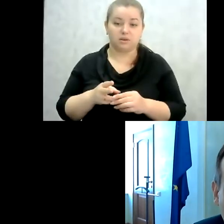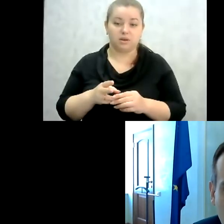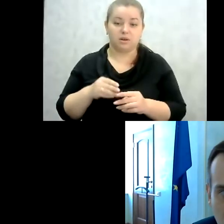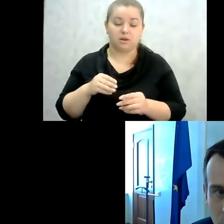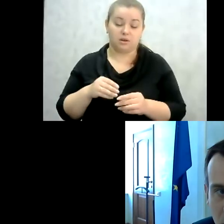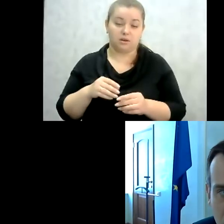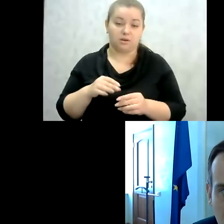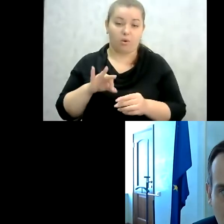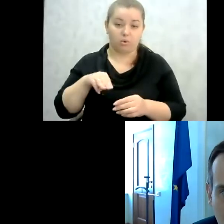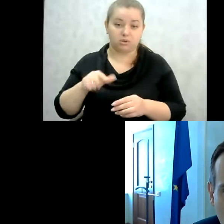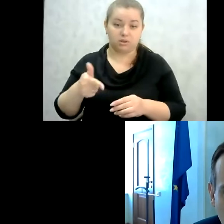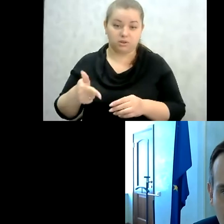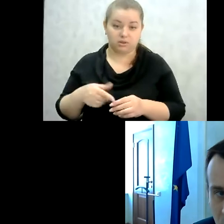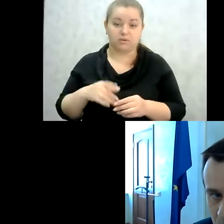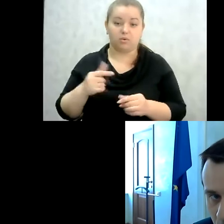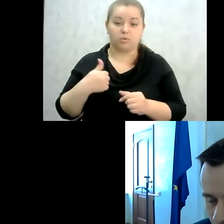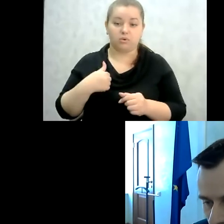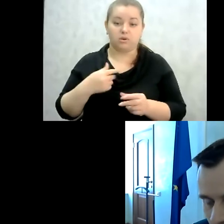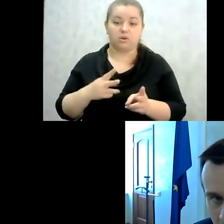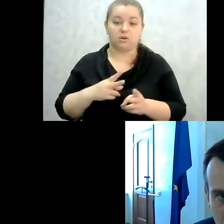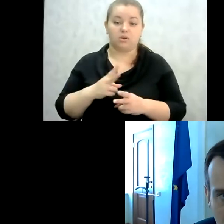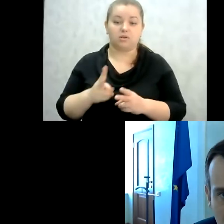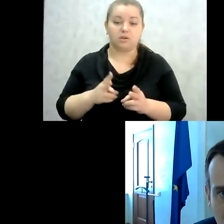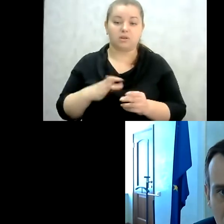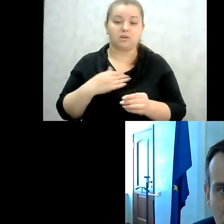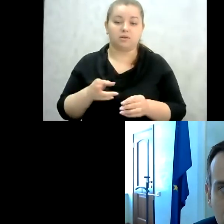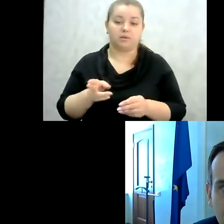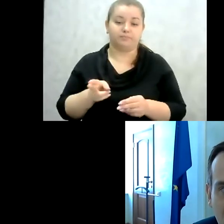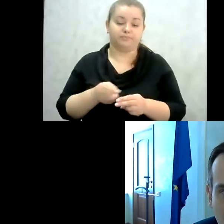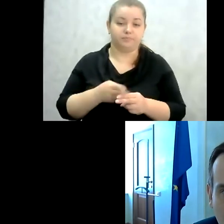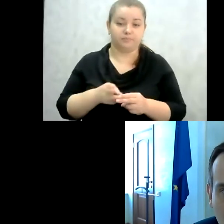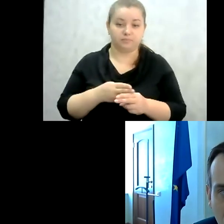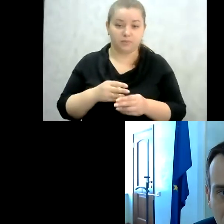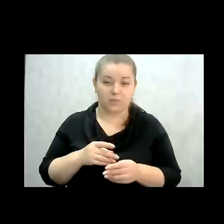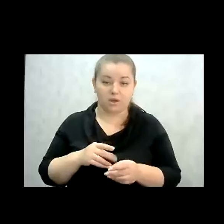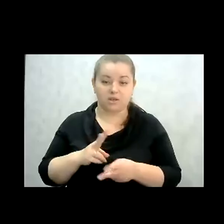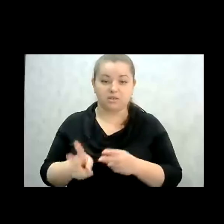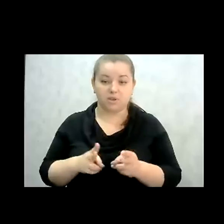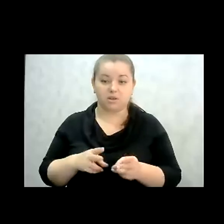the administrative and territorial division of Ukraine has changed.